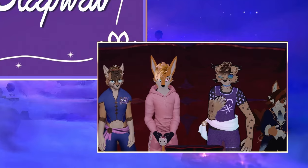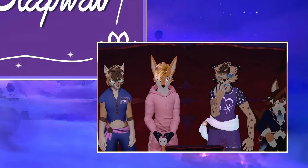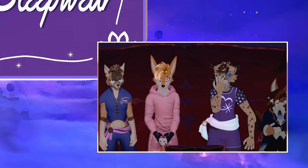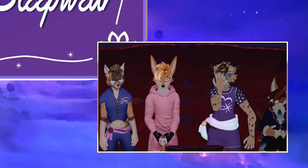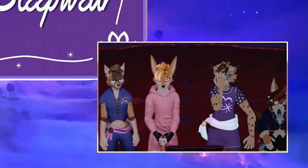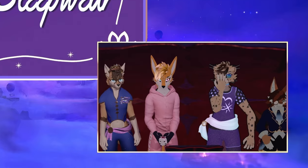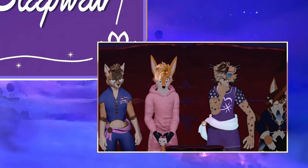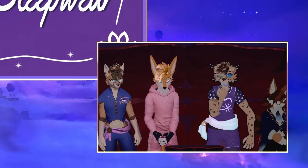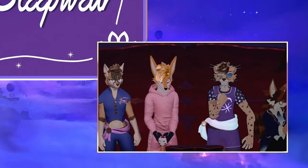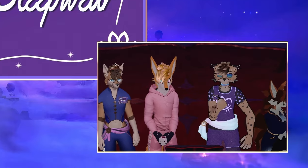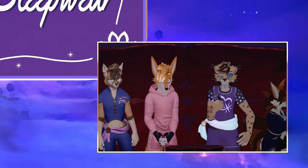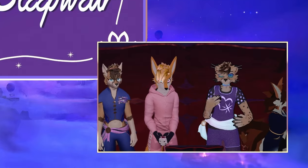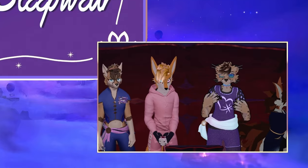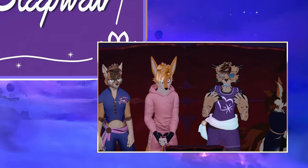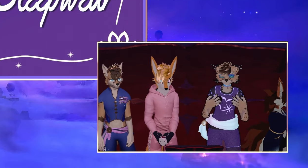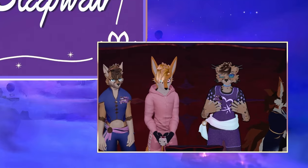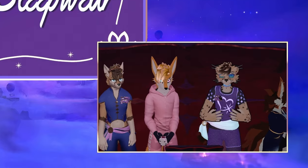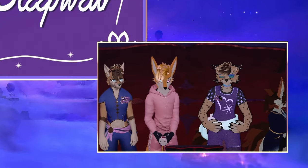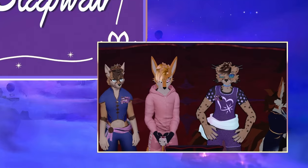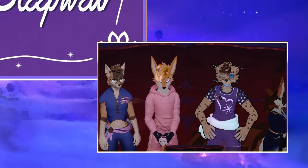The sign for PJs, pajamas, or sleepwear.